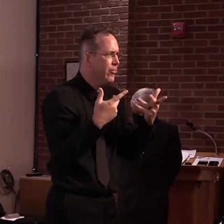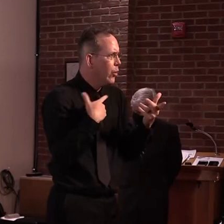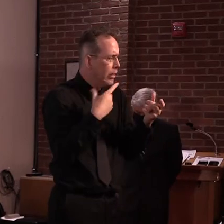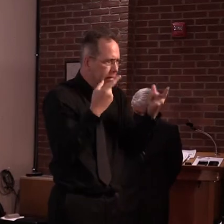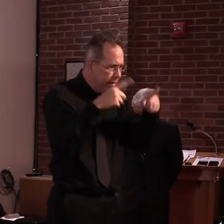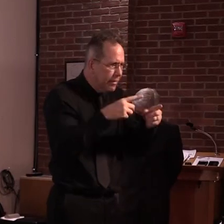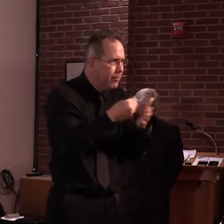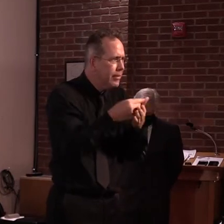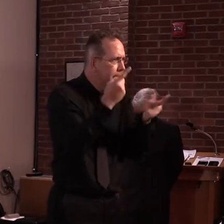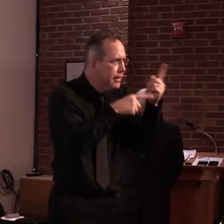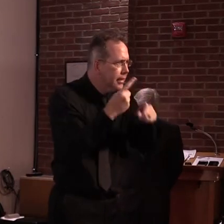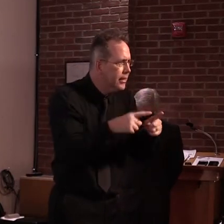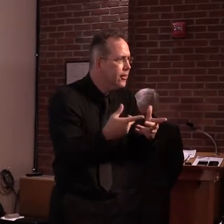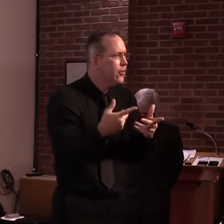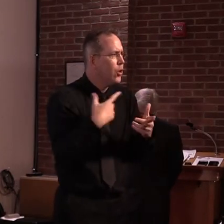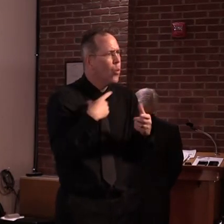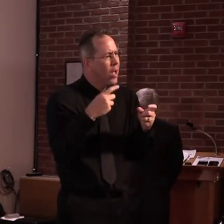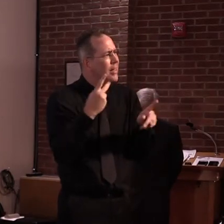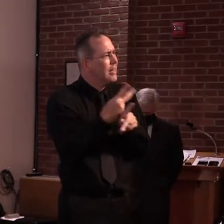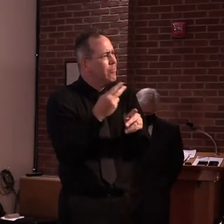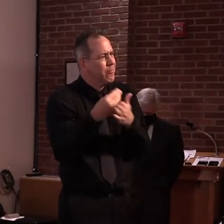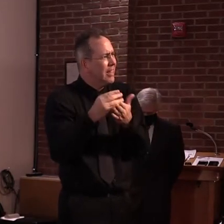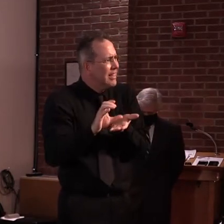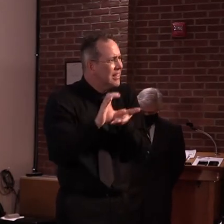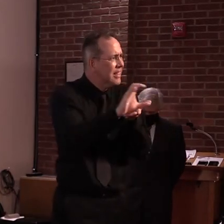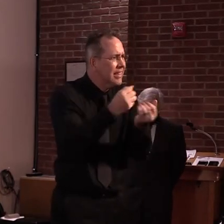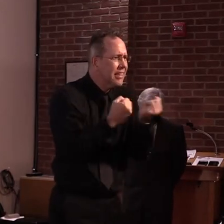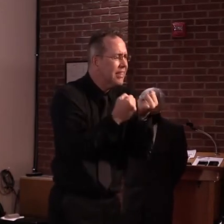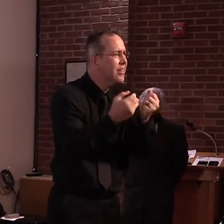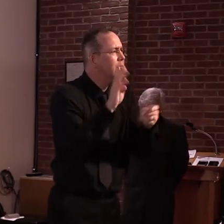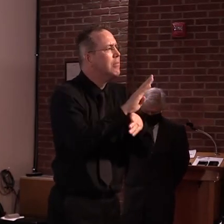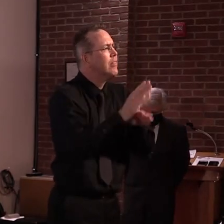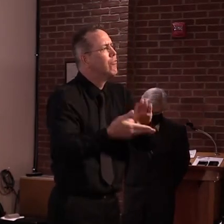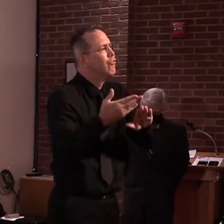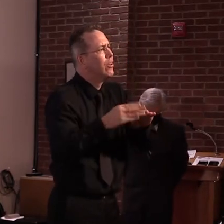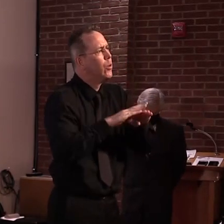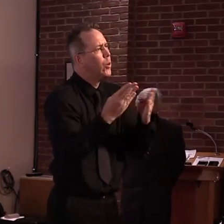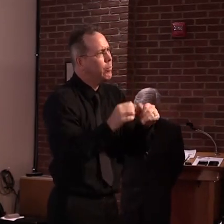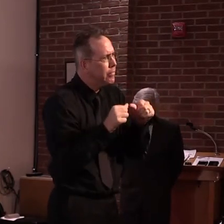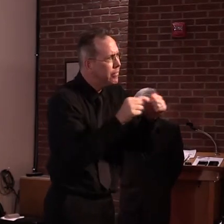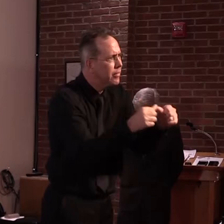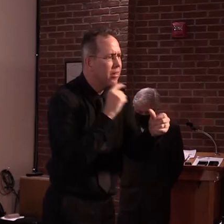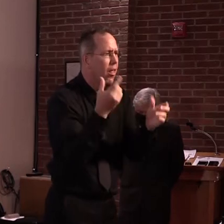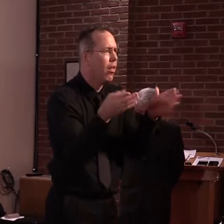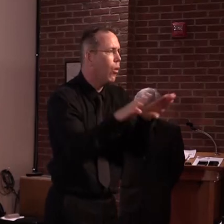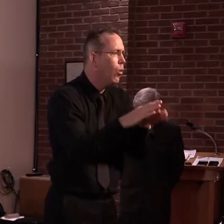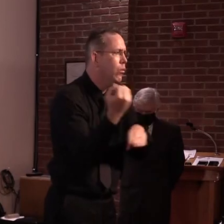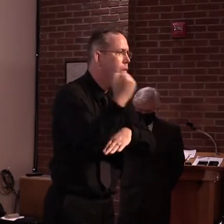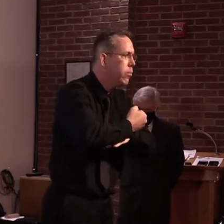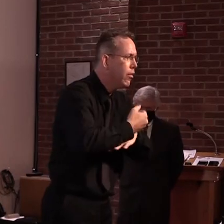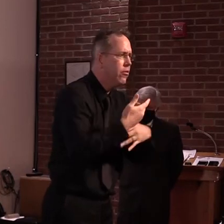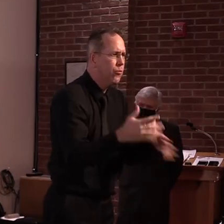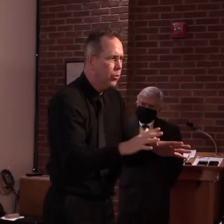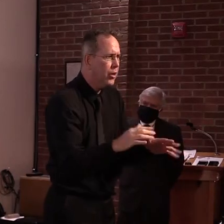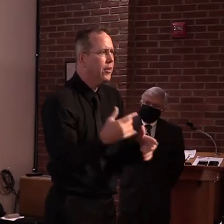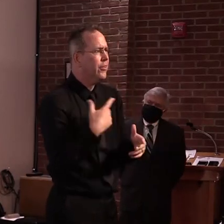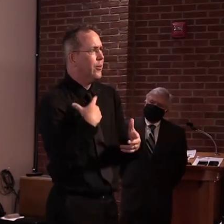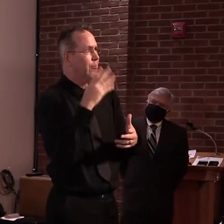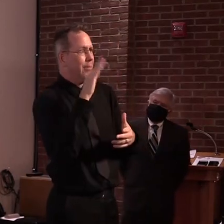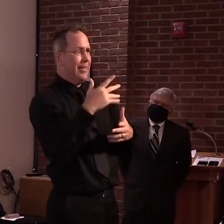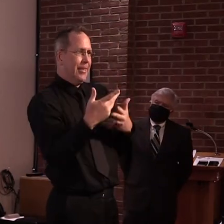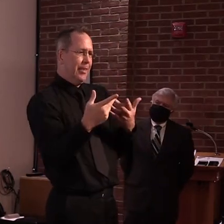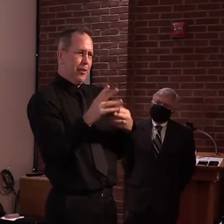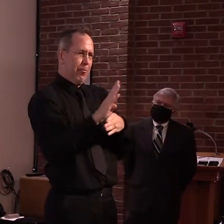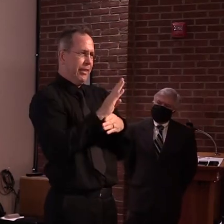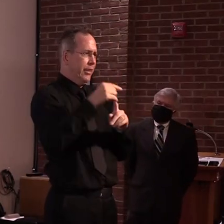economy. Businesses help to create the revenue upon which the state budget is built. If we limit the funds to